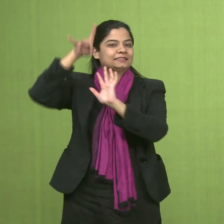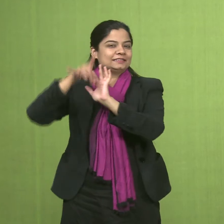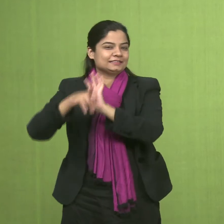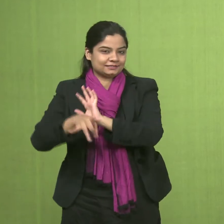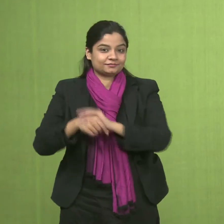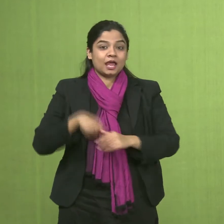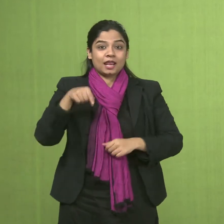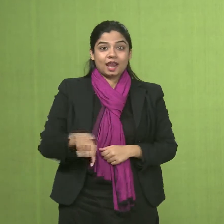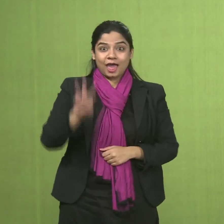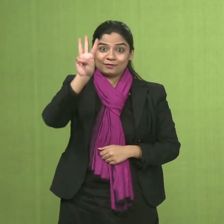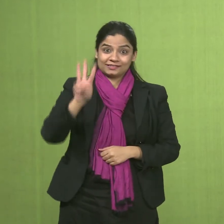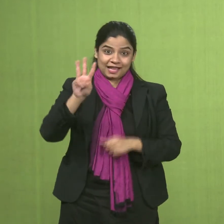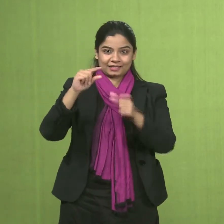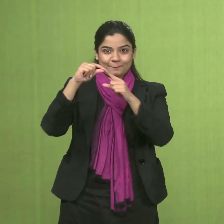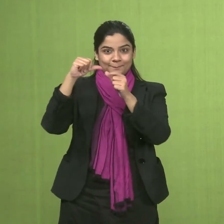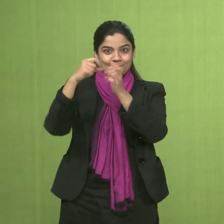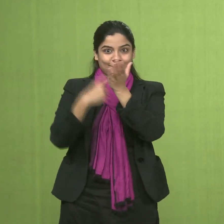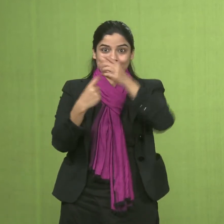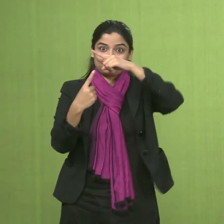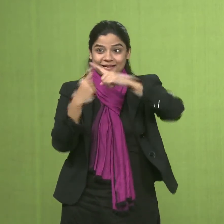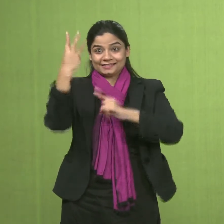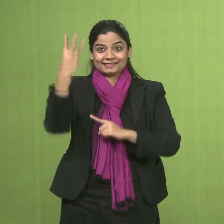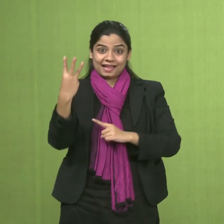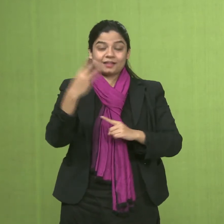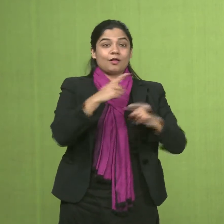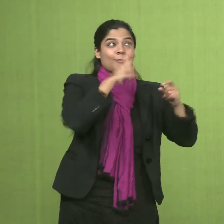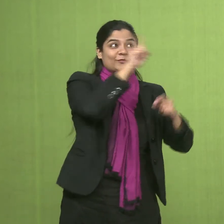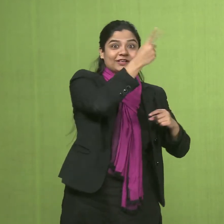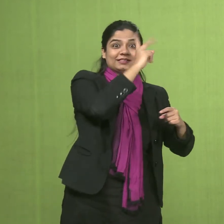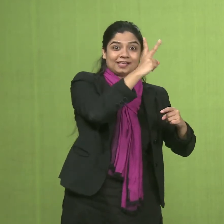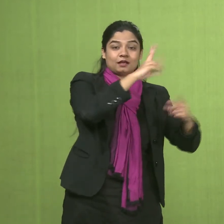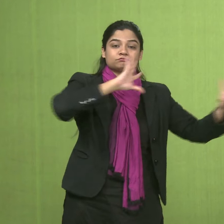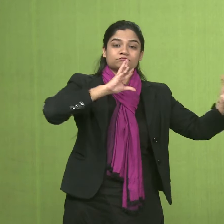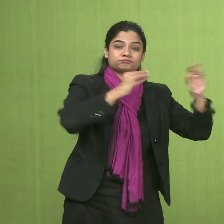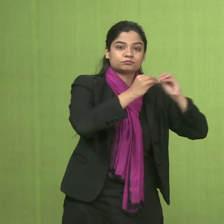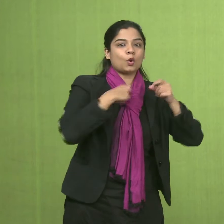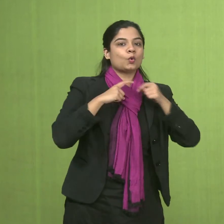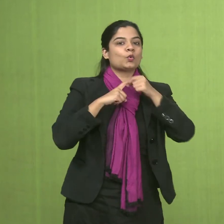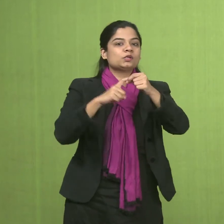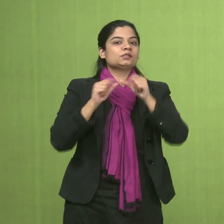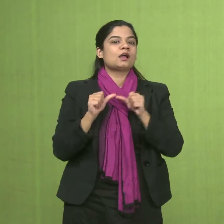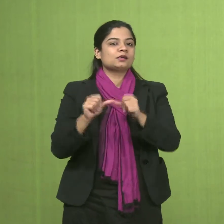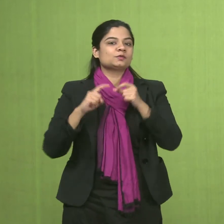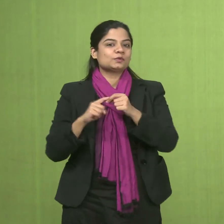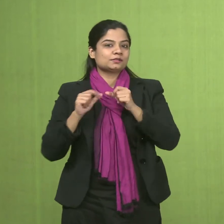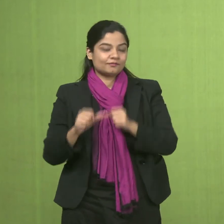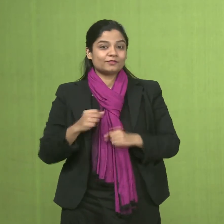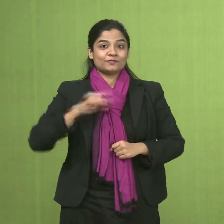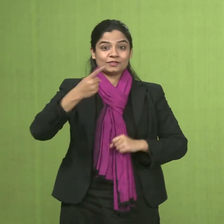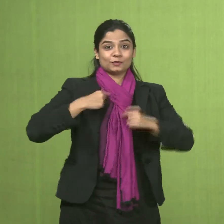etc. Now in part 3, I will be asking you questions from part 1 and 2.